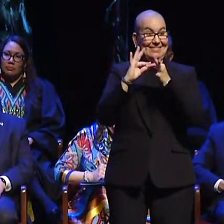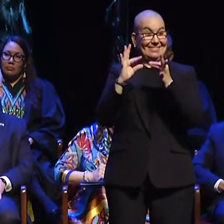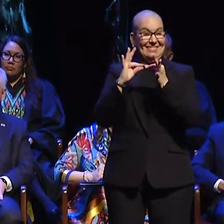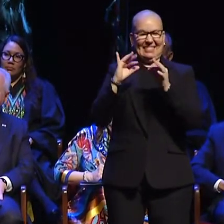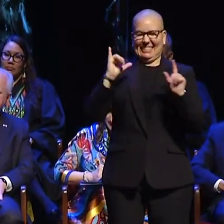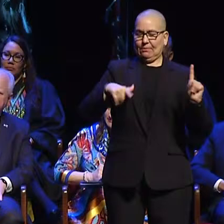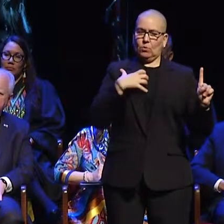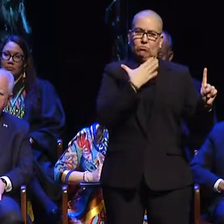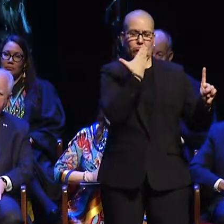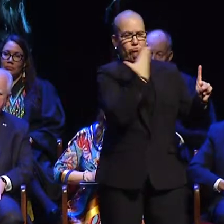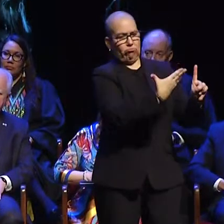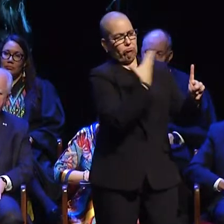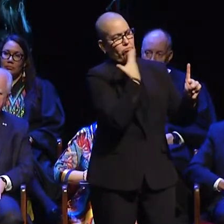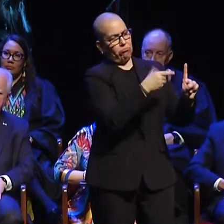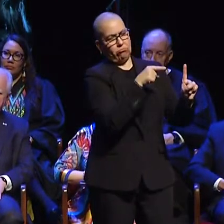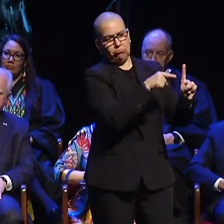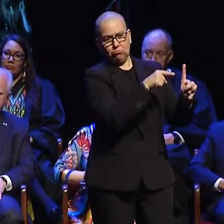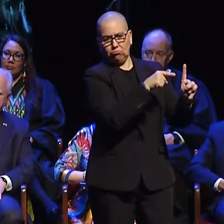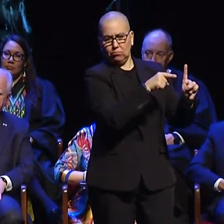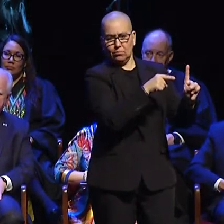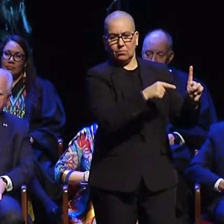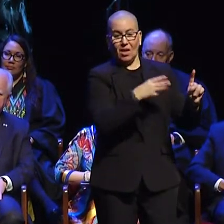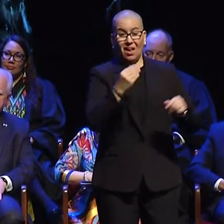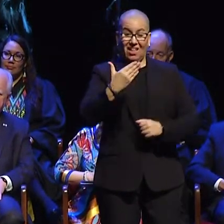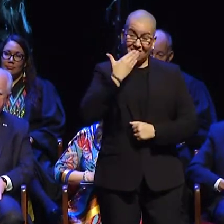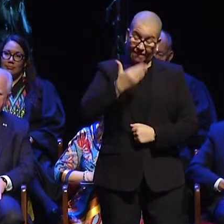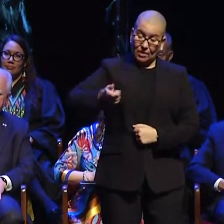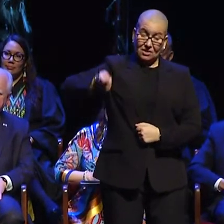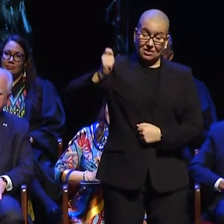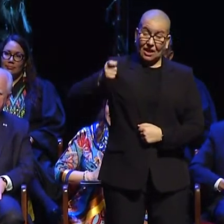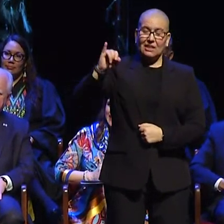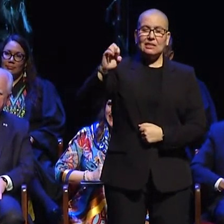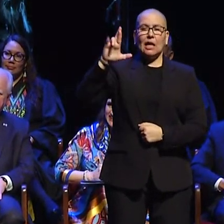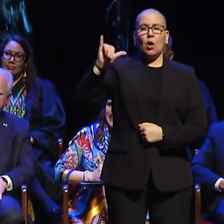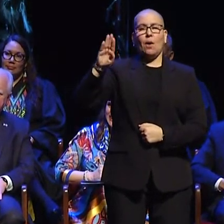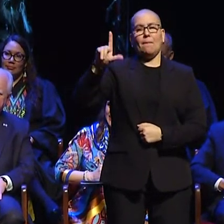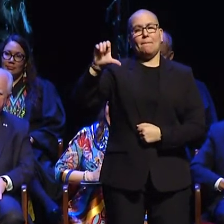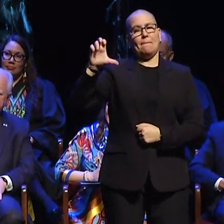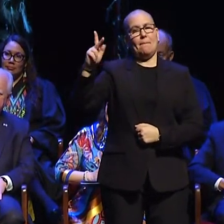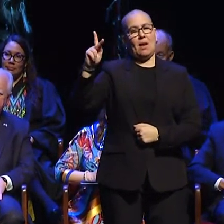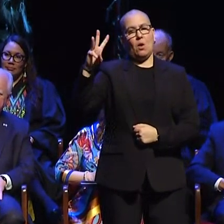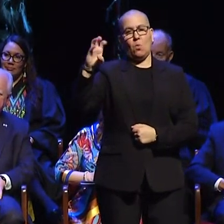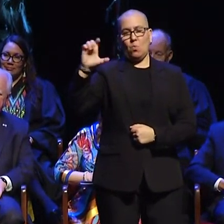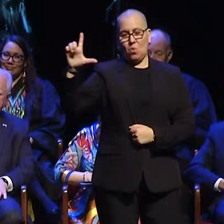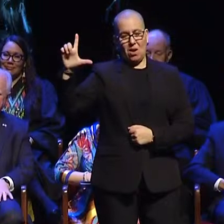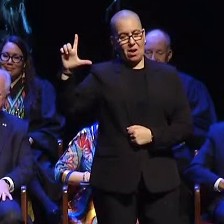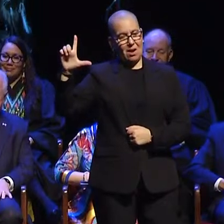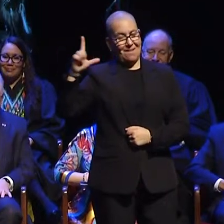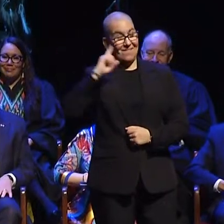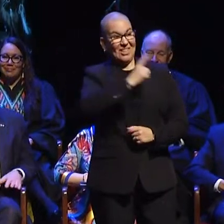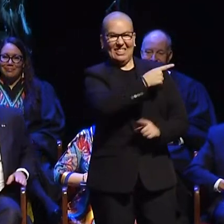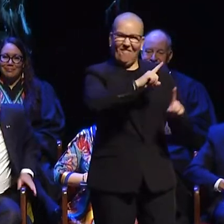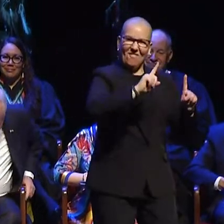thank Jerry Blackwell, who is now completed his first official act as a